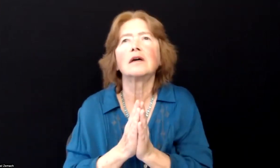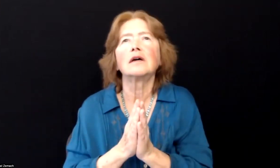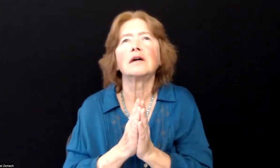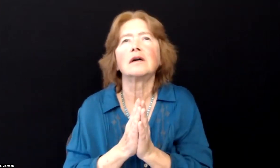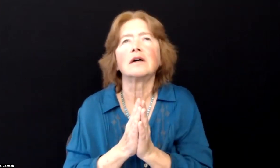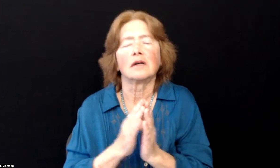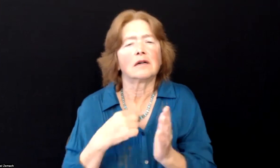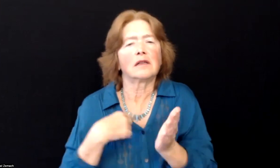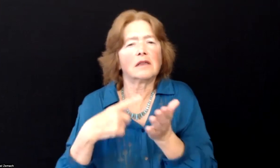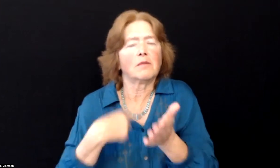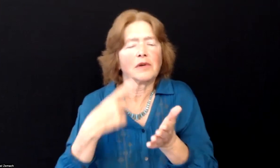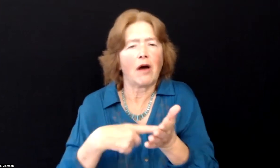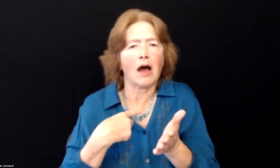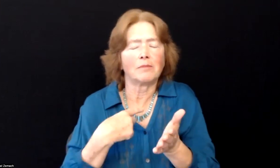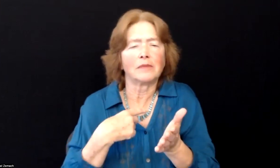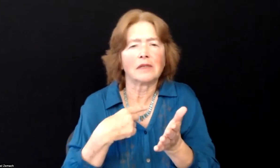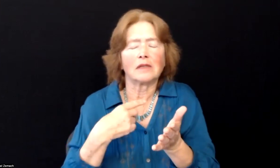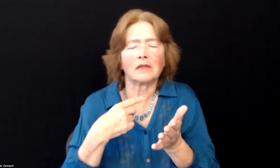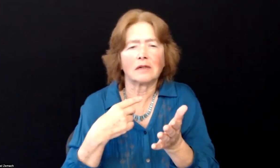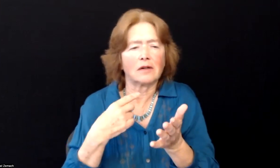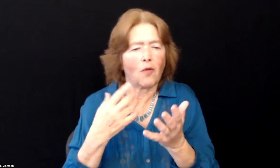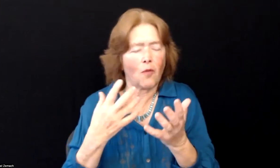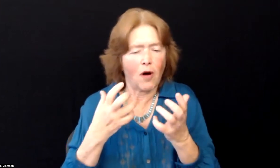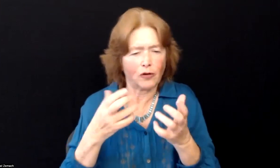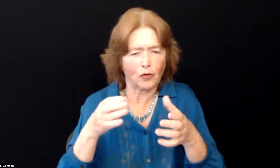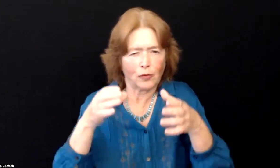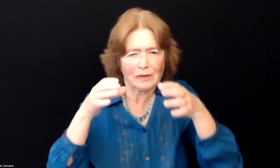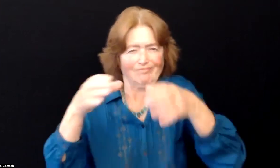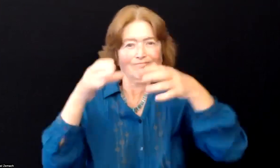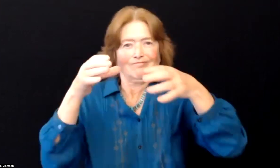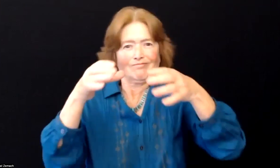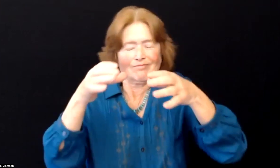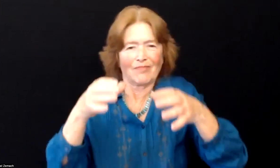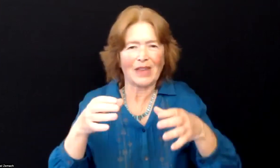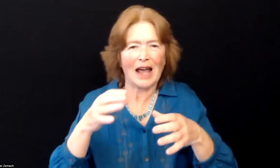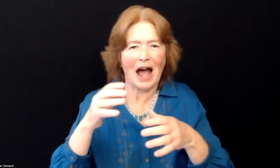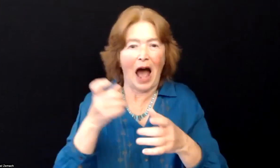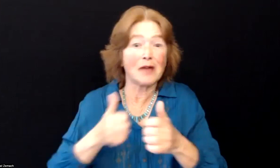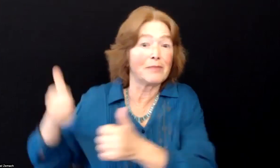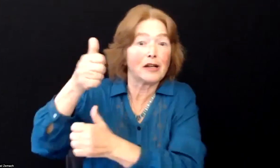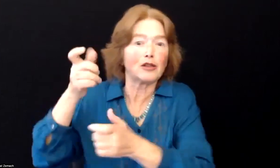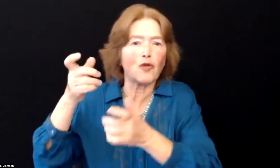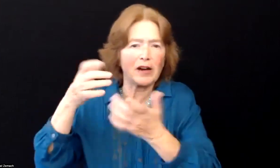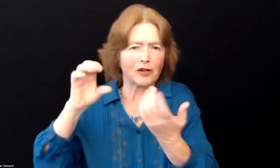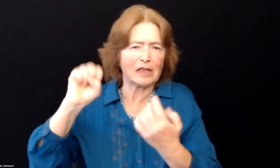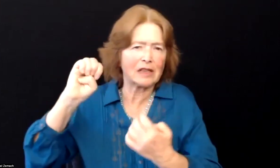and sometimes I just wanted to shake